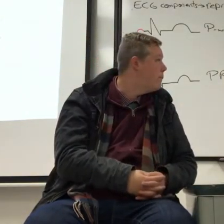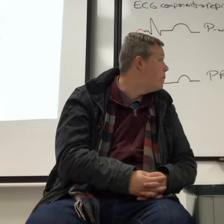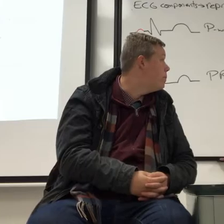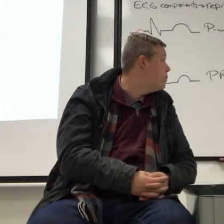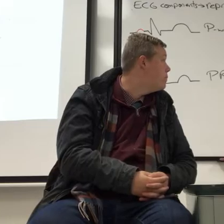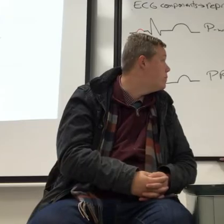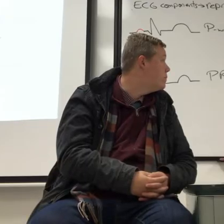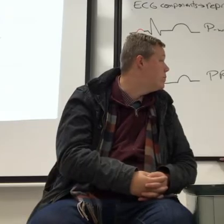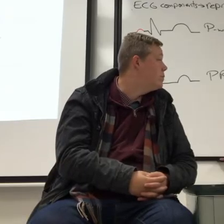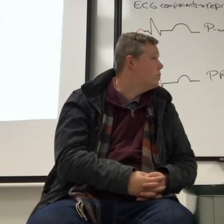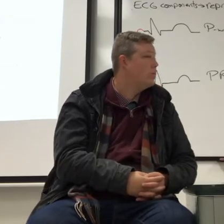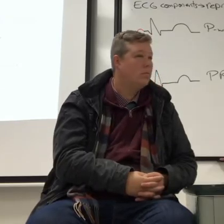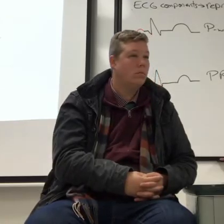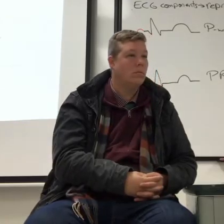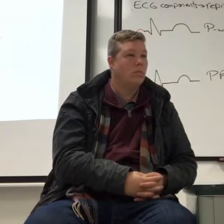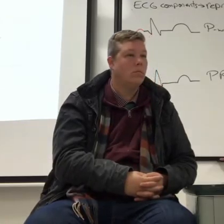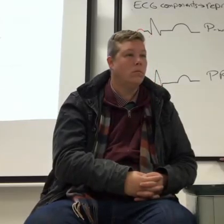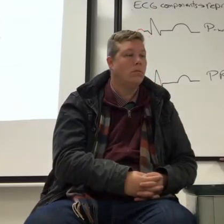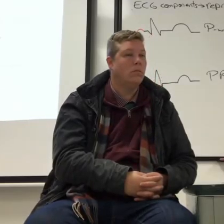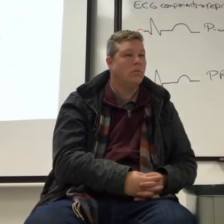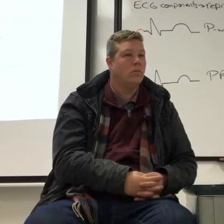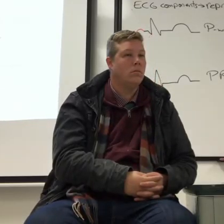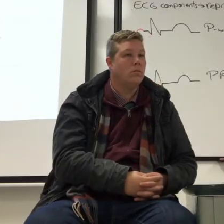a conduction delay.